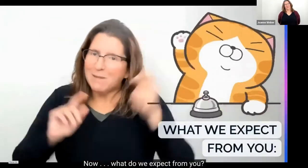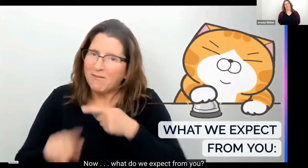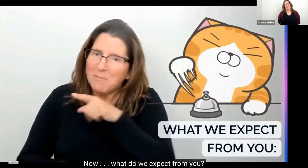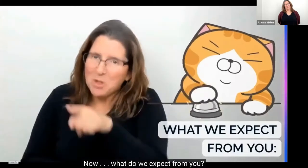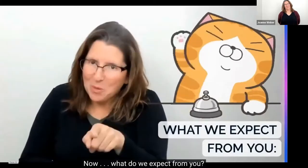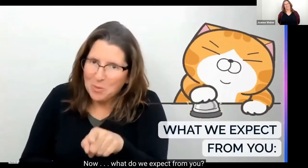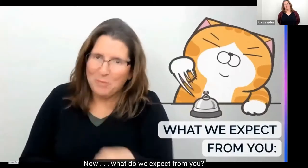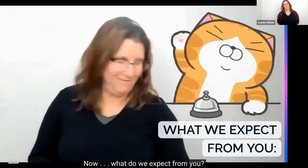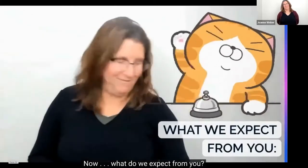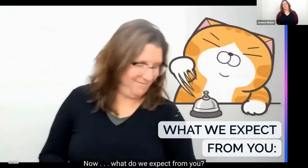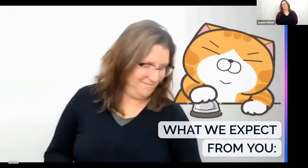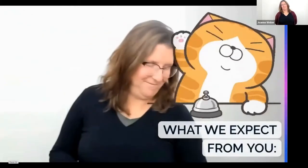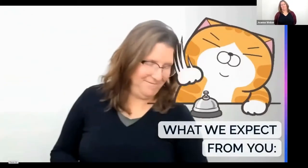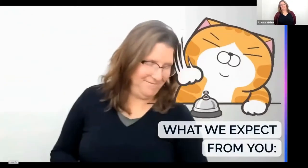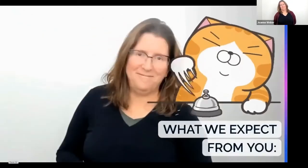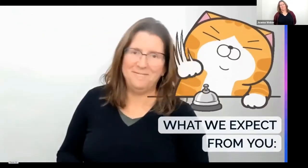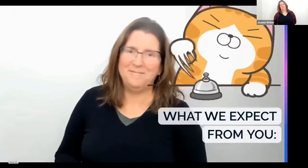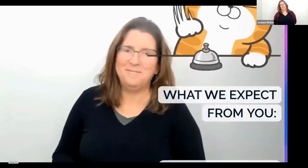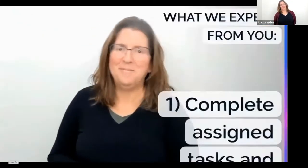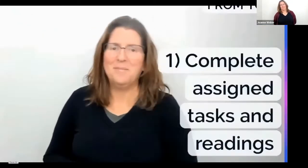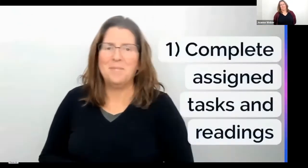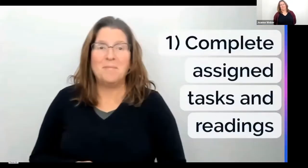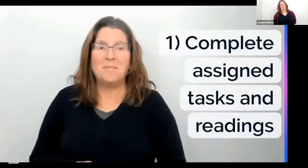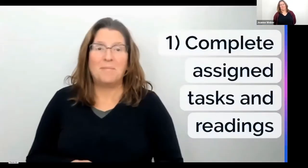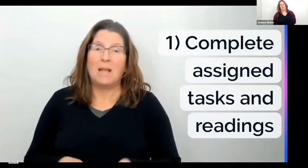Now, what do we expect from you?